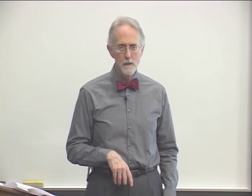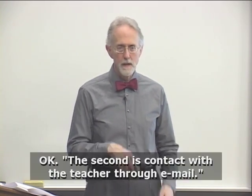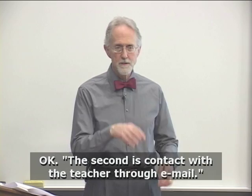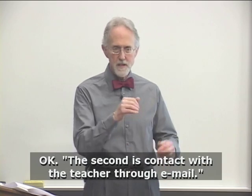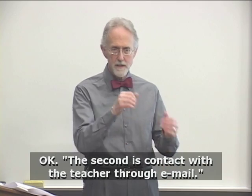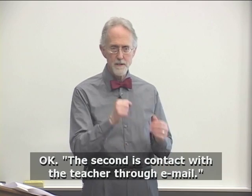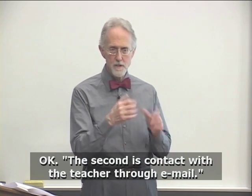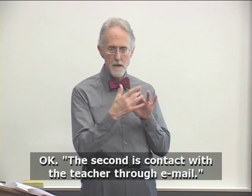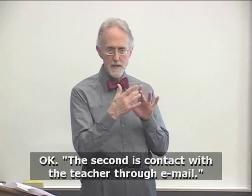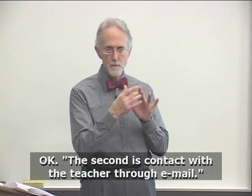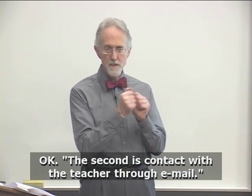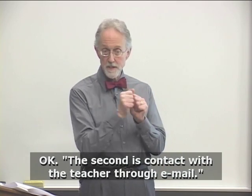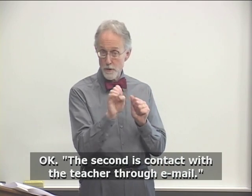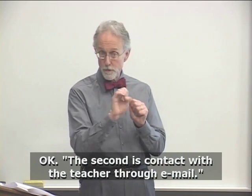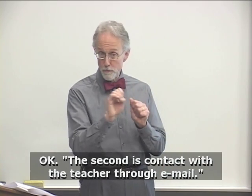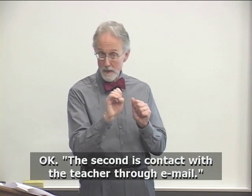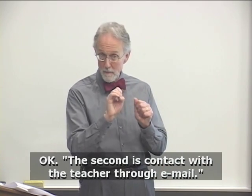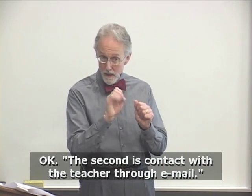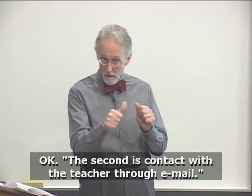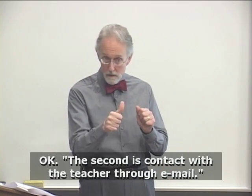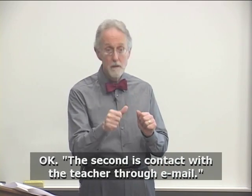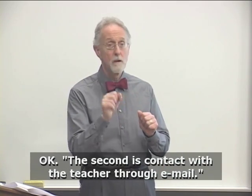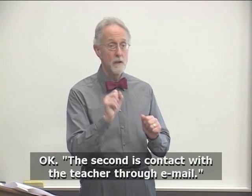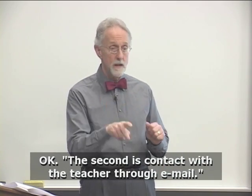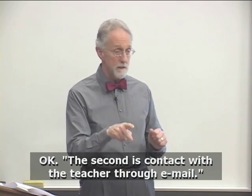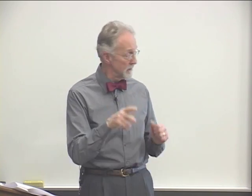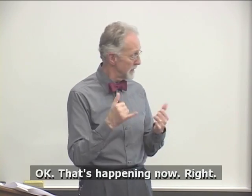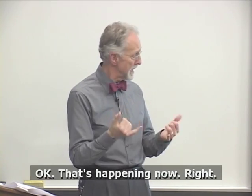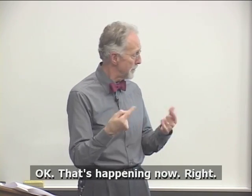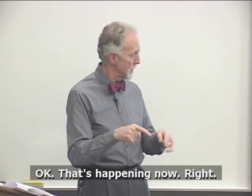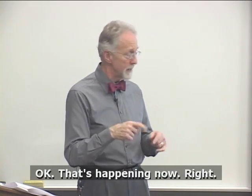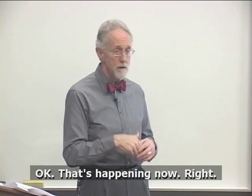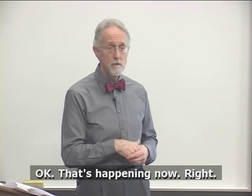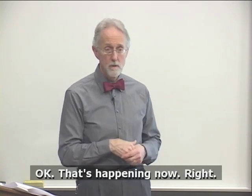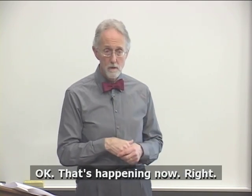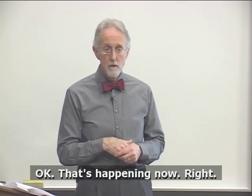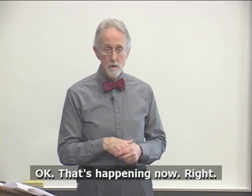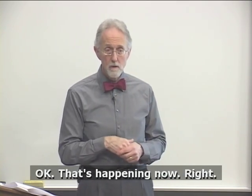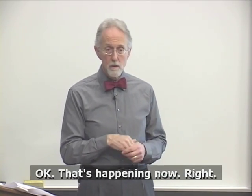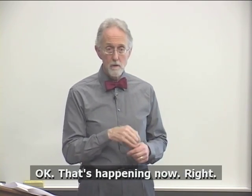Okay, the second is contact with the teacher through email. Okay, that's happening now, right?